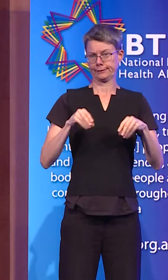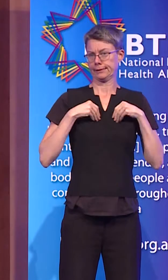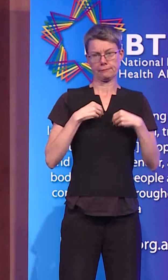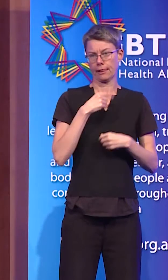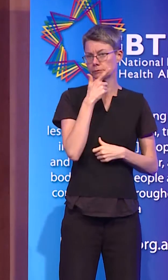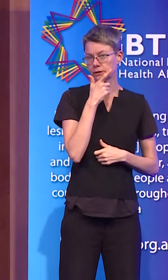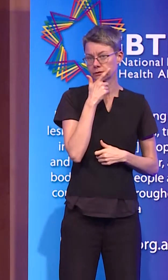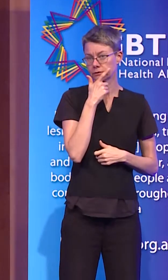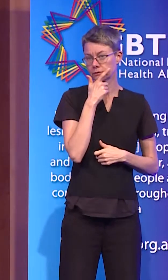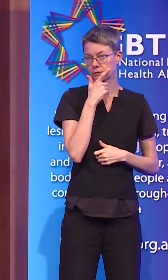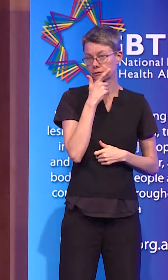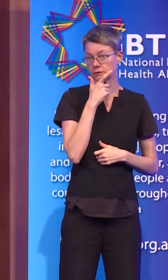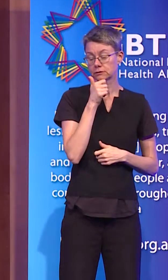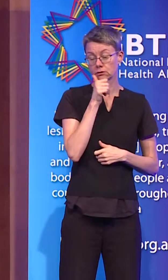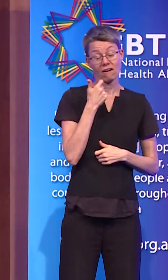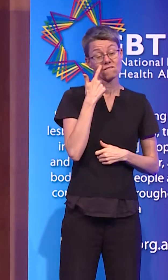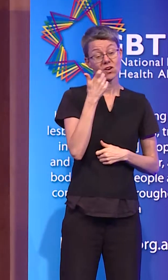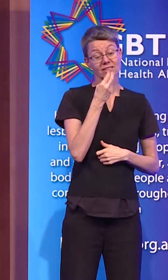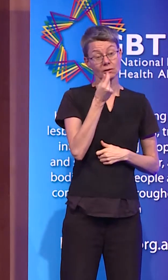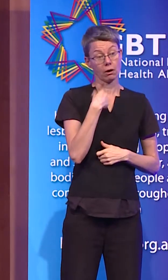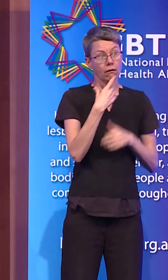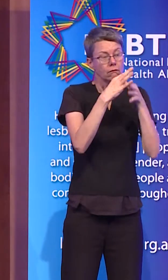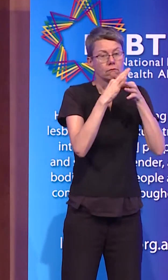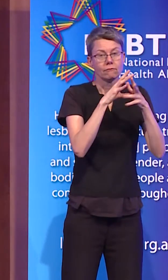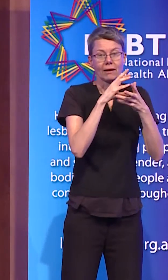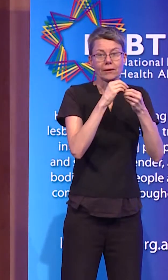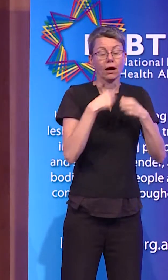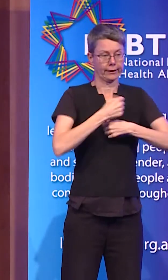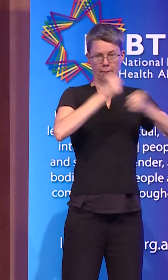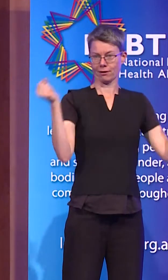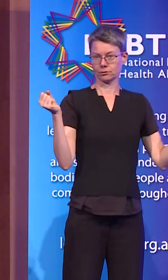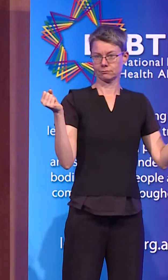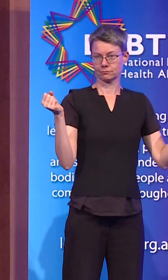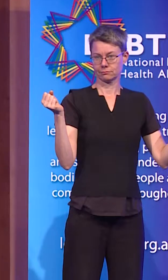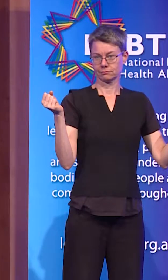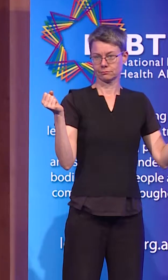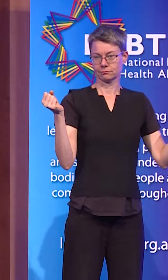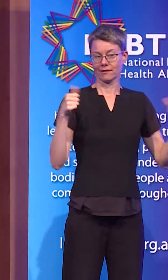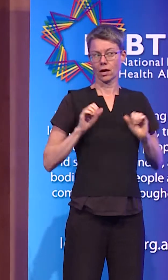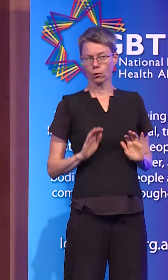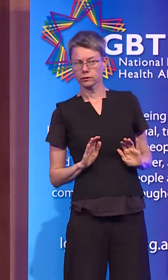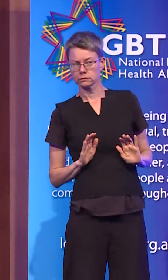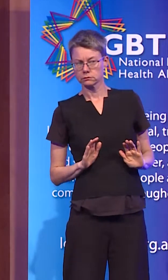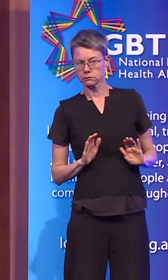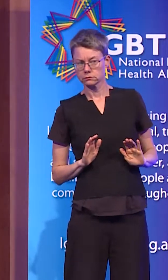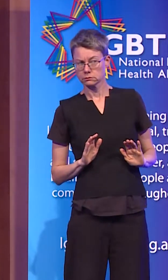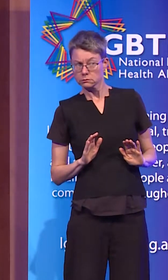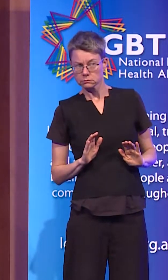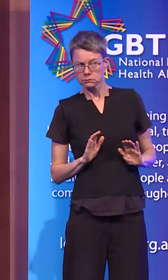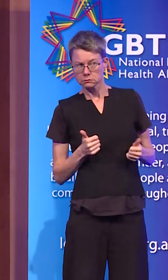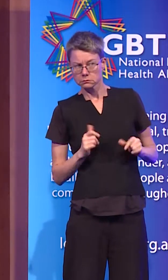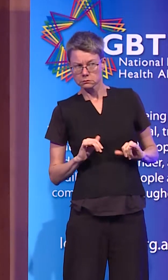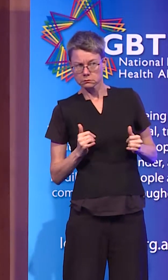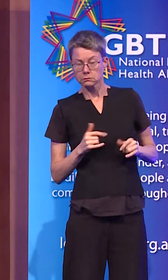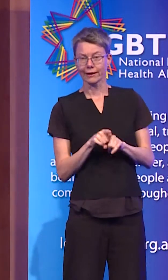sexuality, whenever I find someone that I'm related to, I come out to them. And then I wait to see how they react.